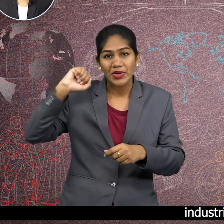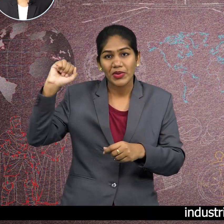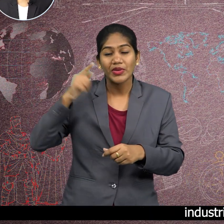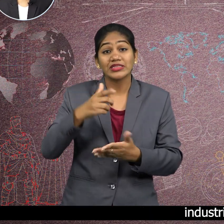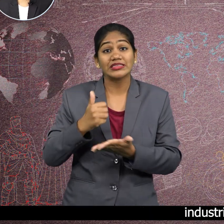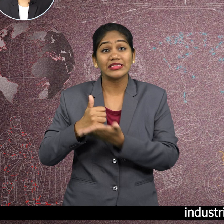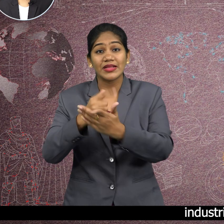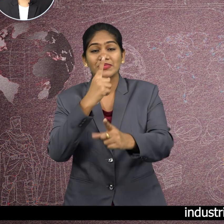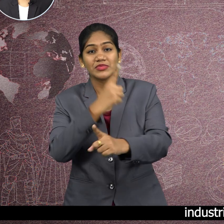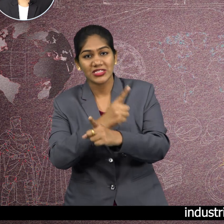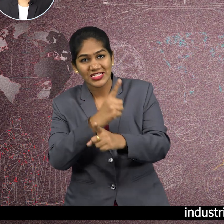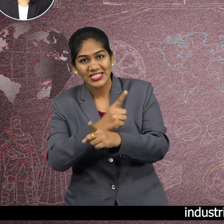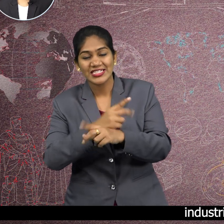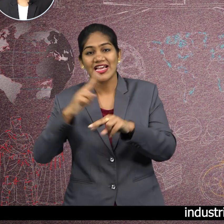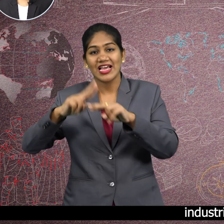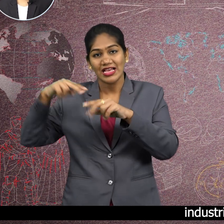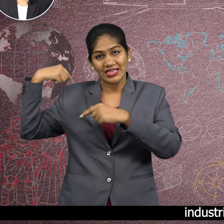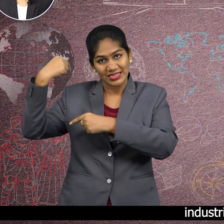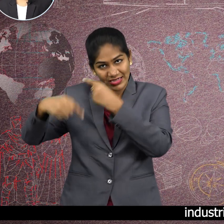industrial workers,